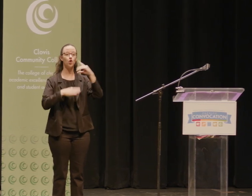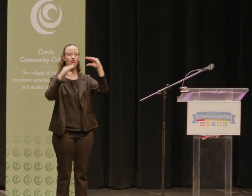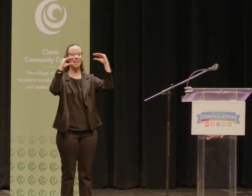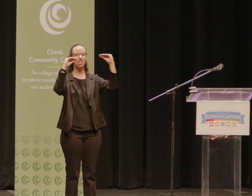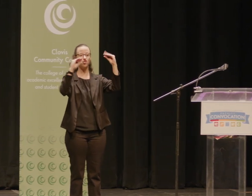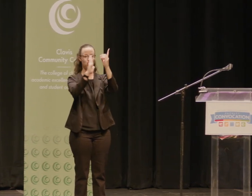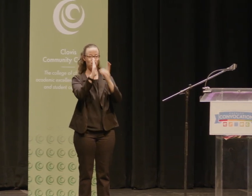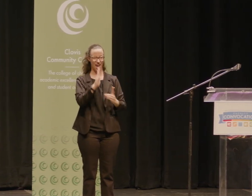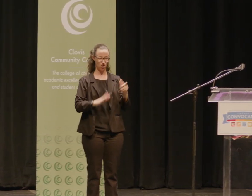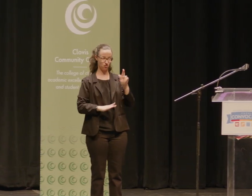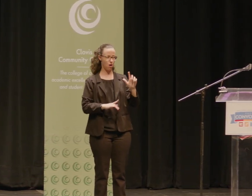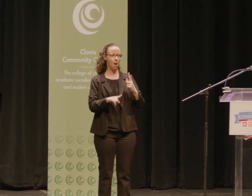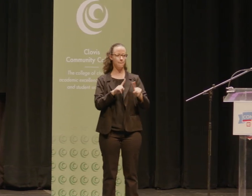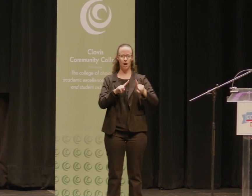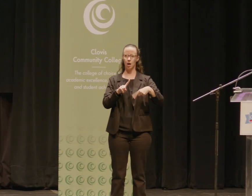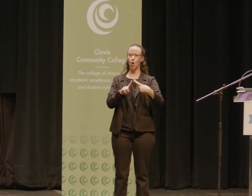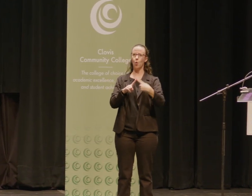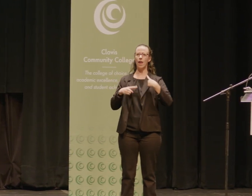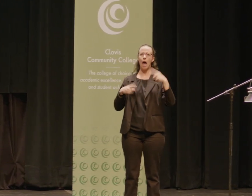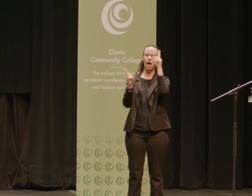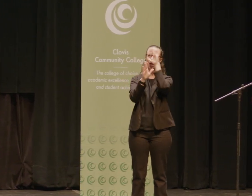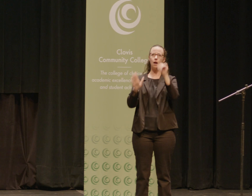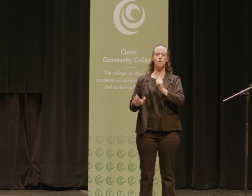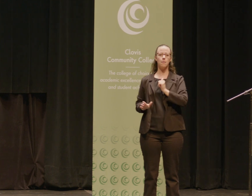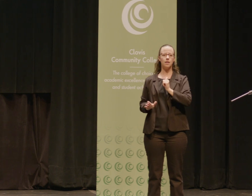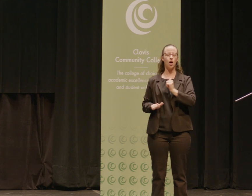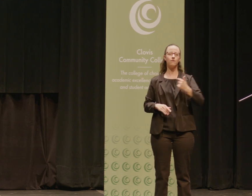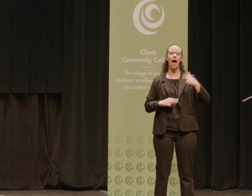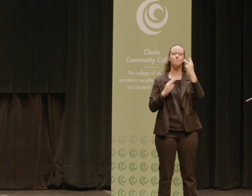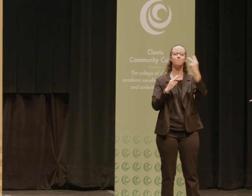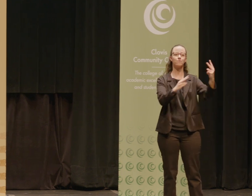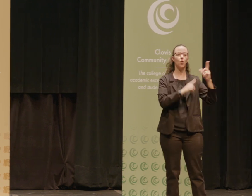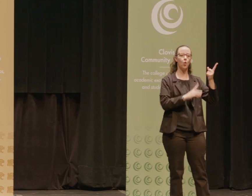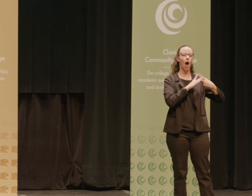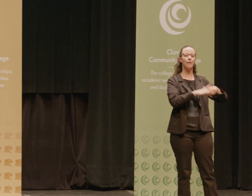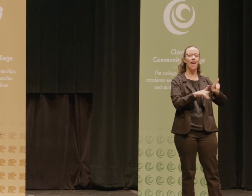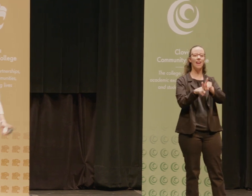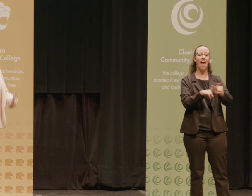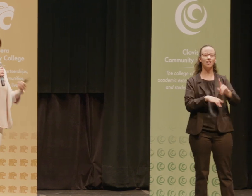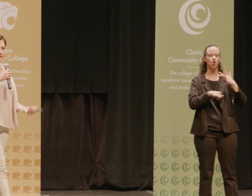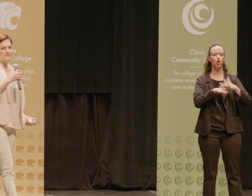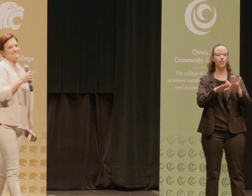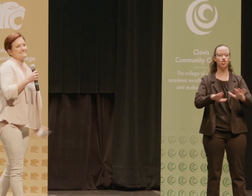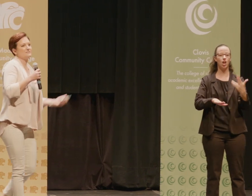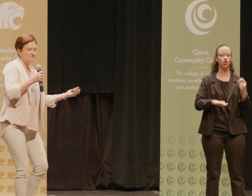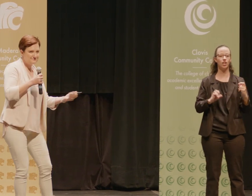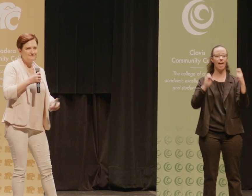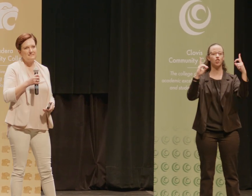and Outcomes. But when I see myself in my mind's eye, I will always see where I began, and that's as an ECE faculty member. And